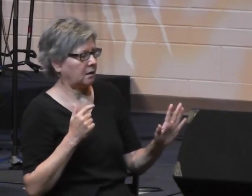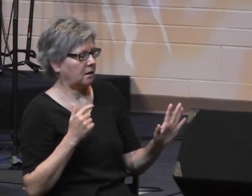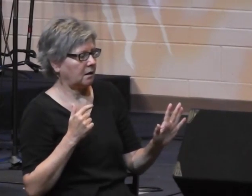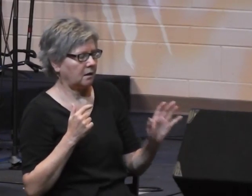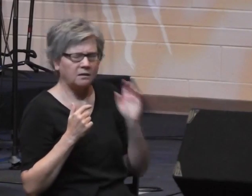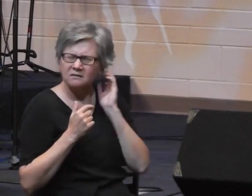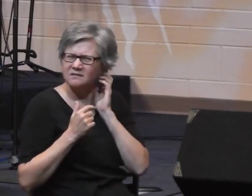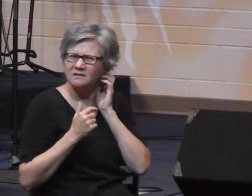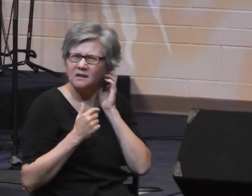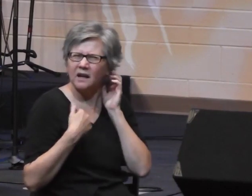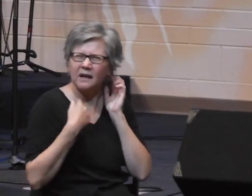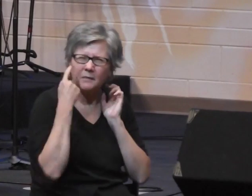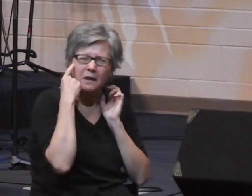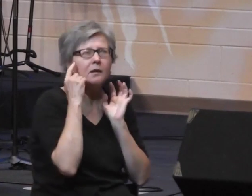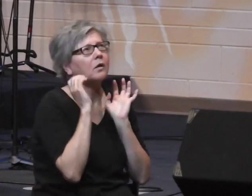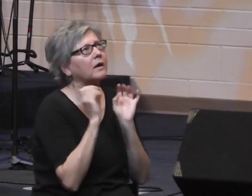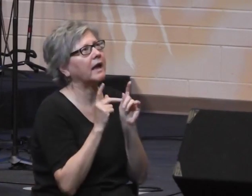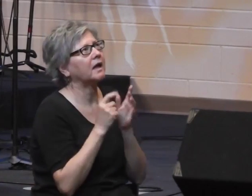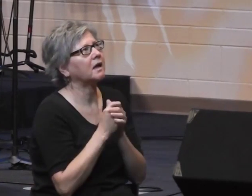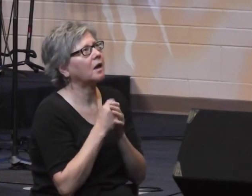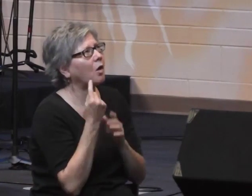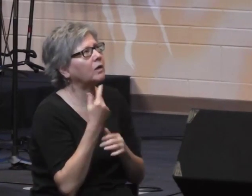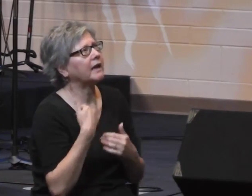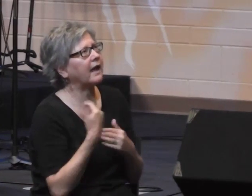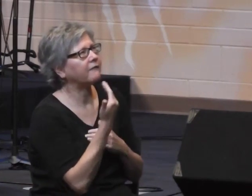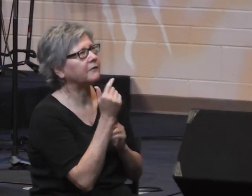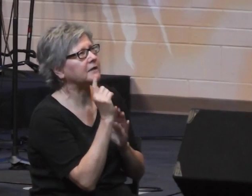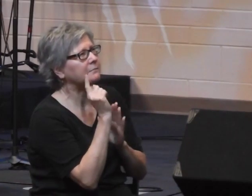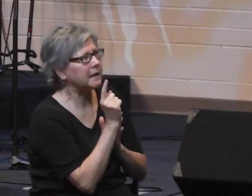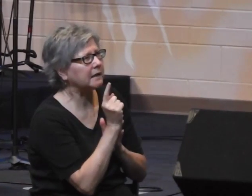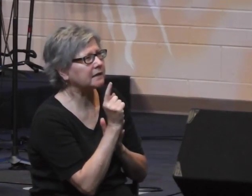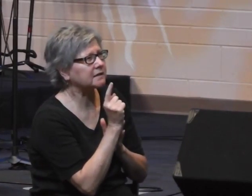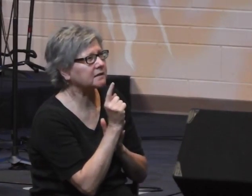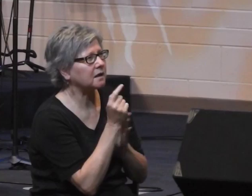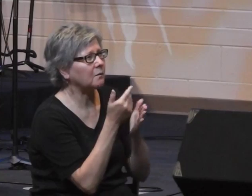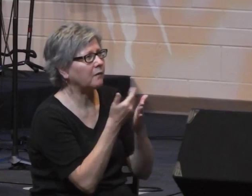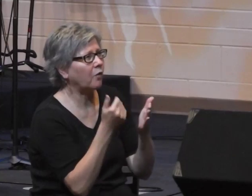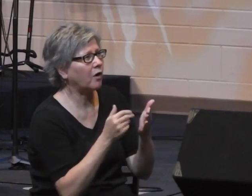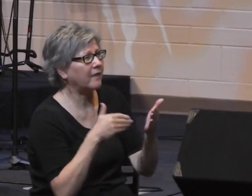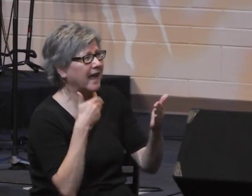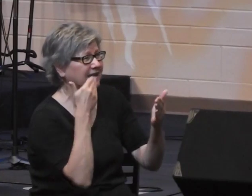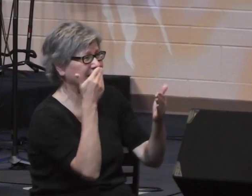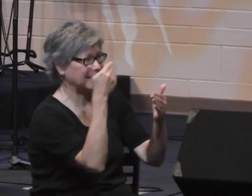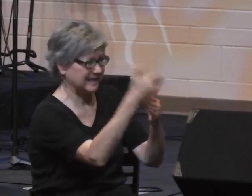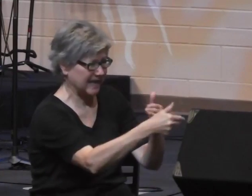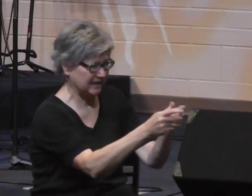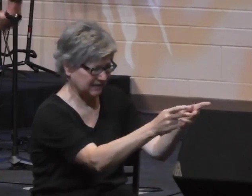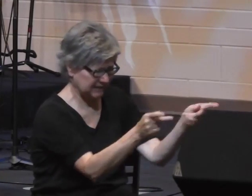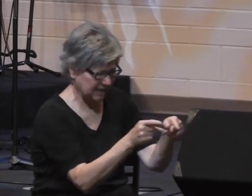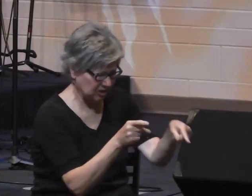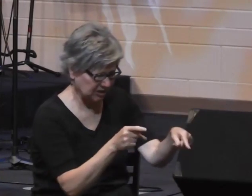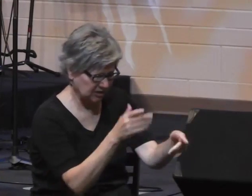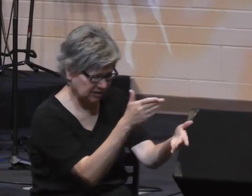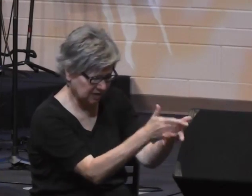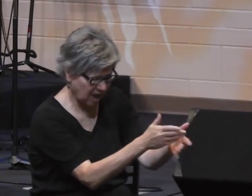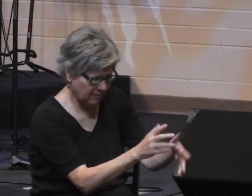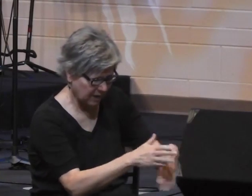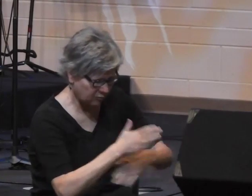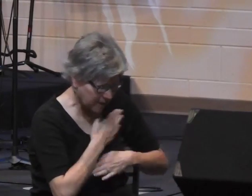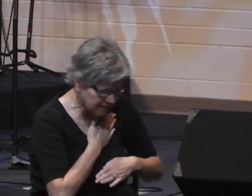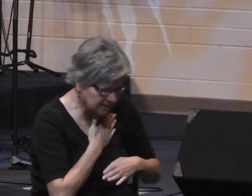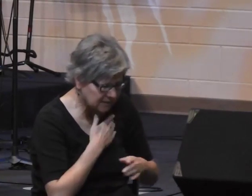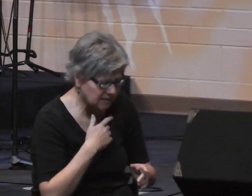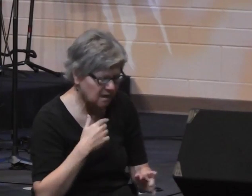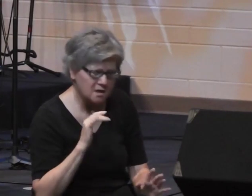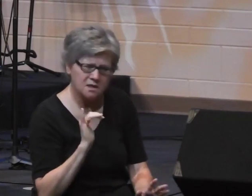an 18-minute mile pace. If we only have 15 minutes to go before the next aid station, sure enough, I reach in my pack and I pull out my